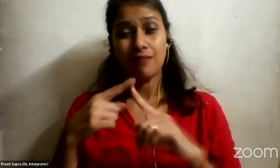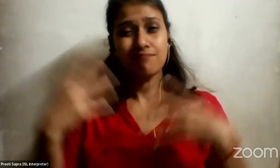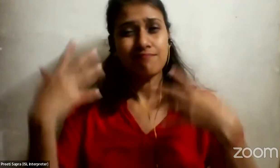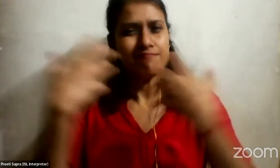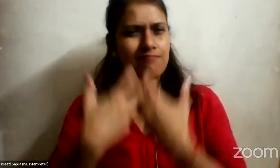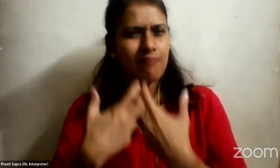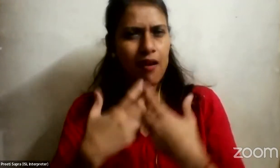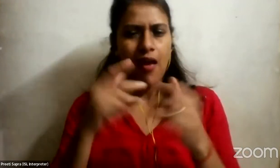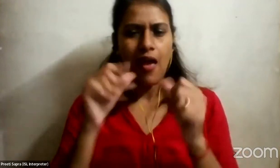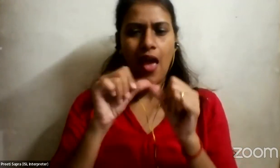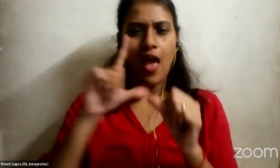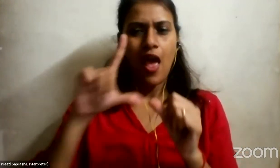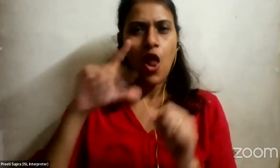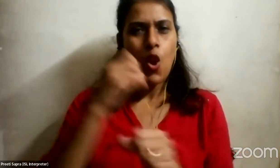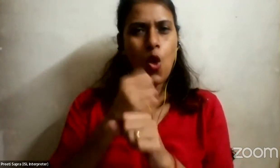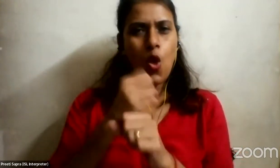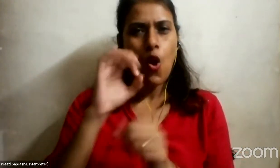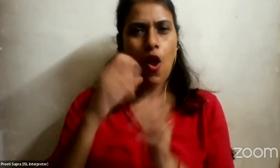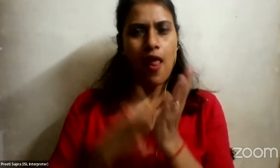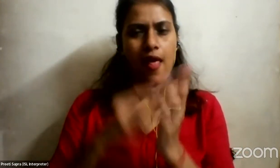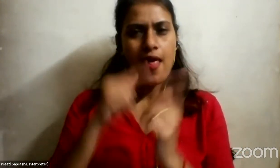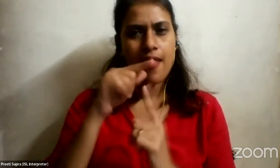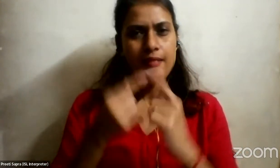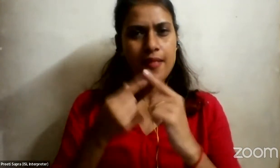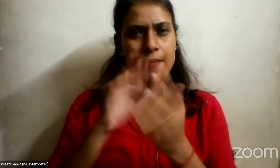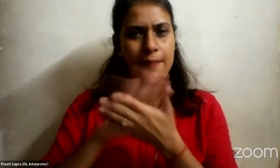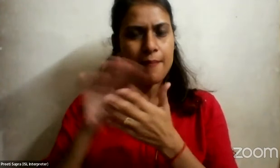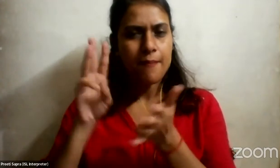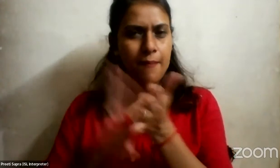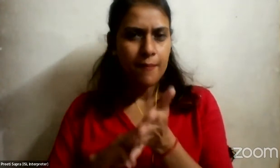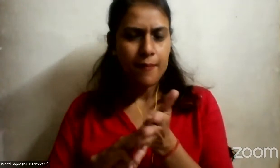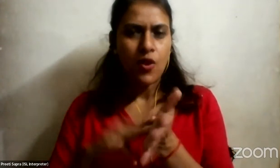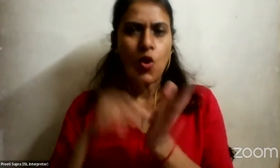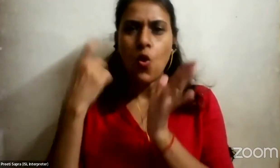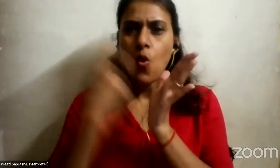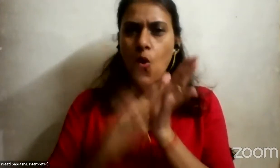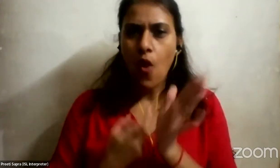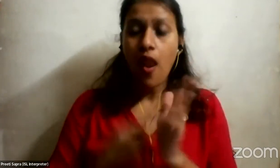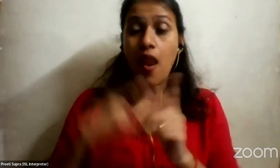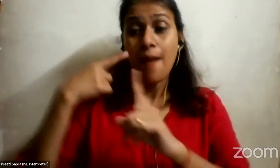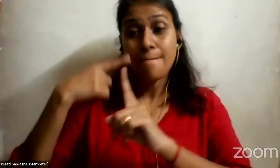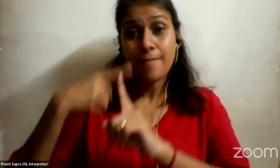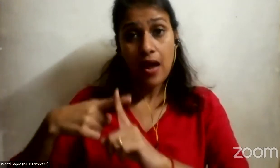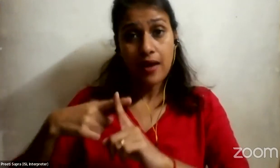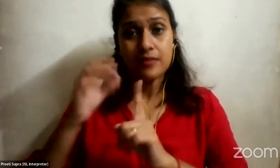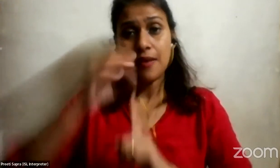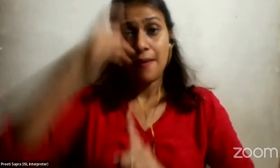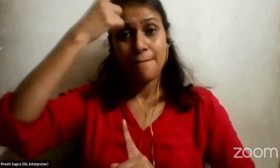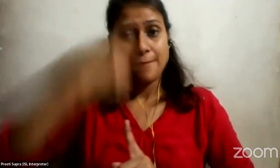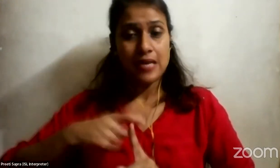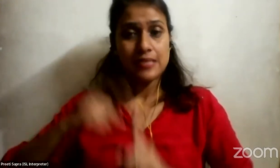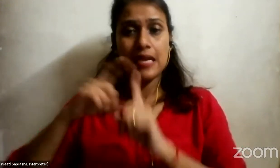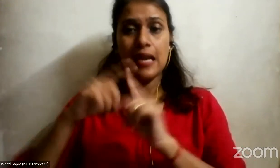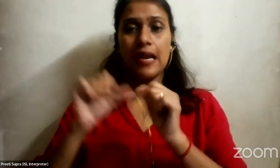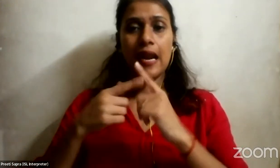regulation, or rather the regulation of algorithms and personal data protection.